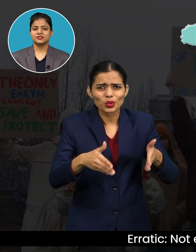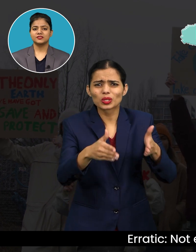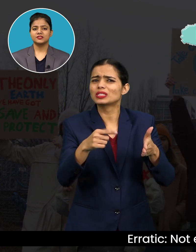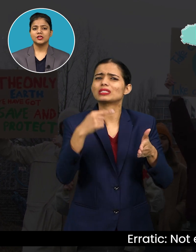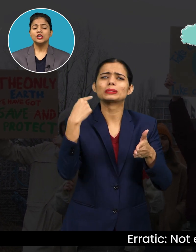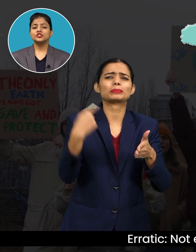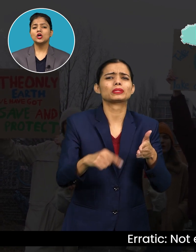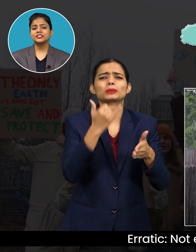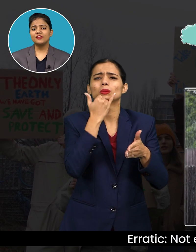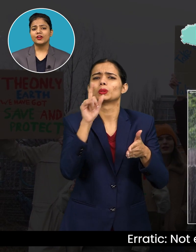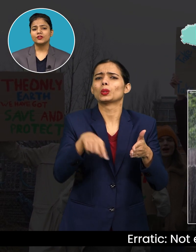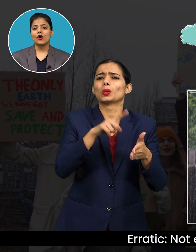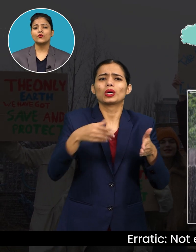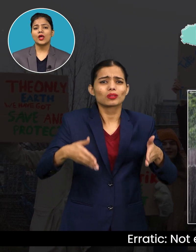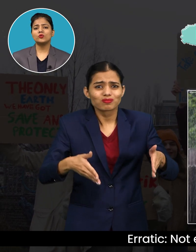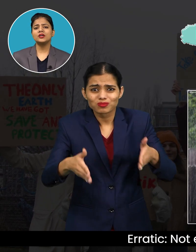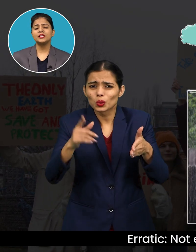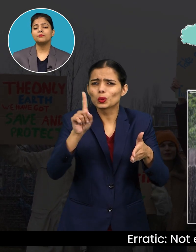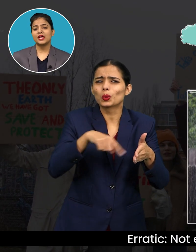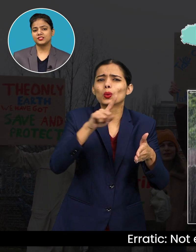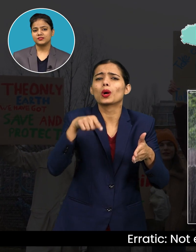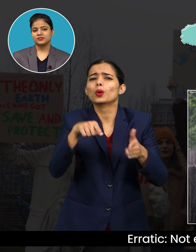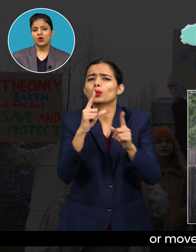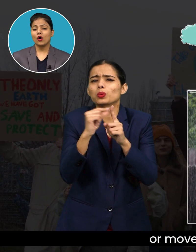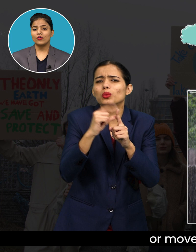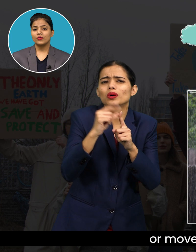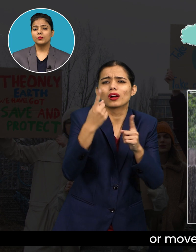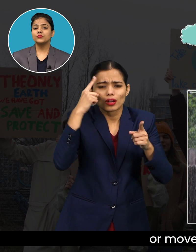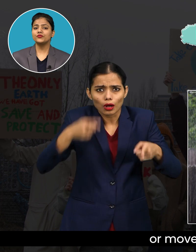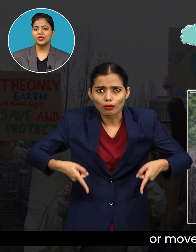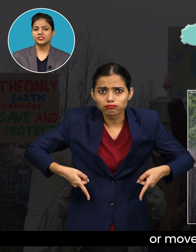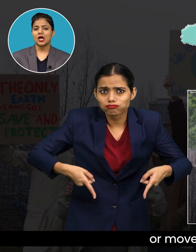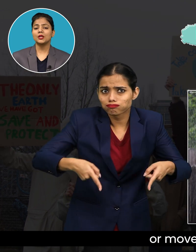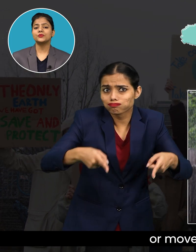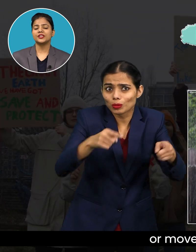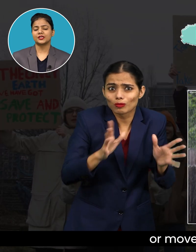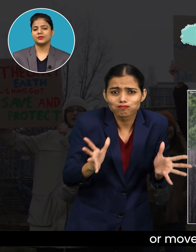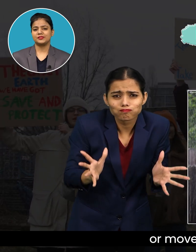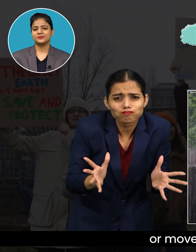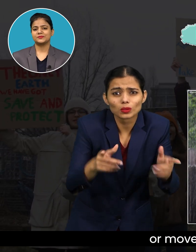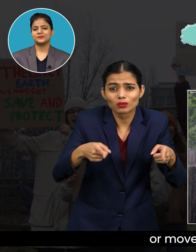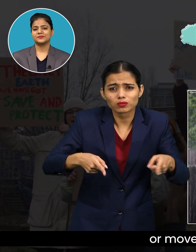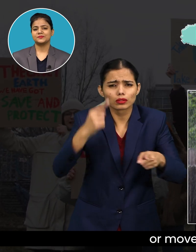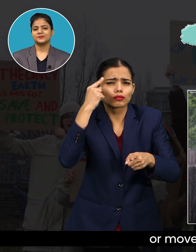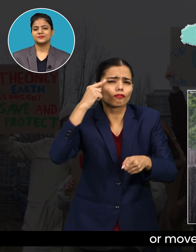Erratic, not even or regular in pattern or movement, unpredictable.